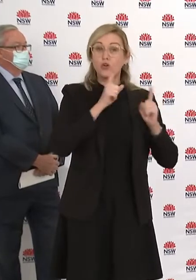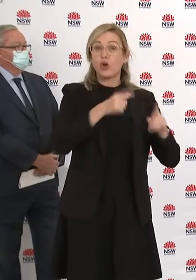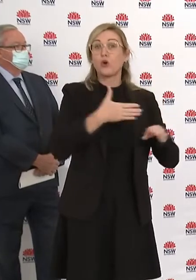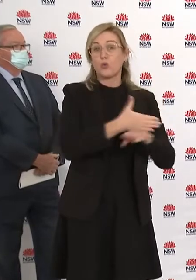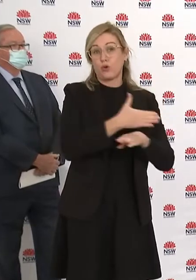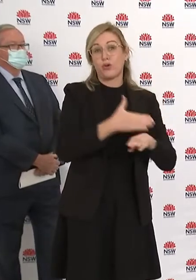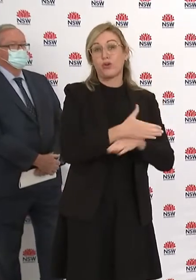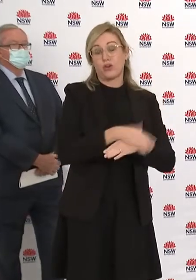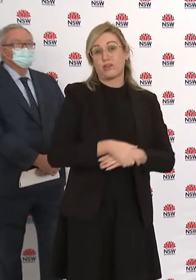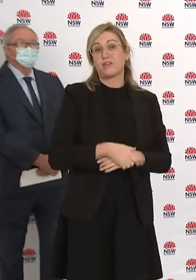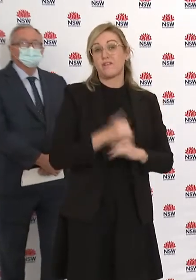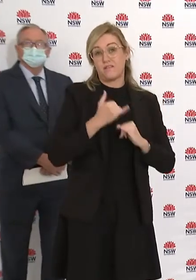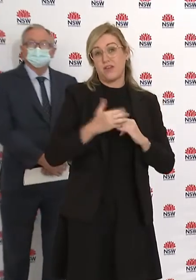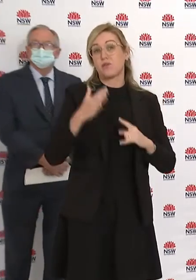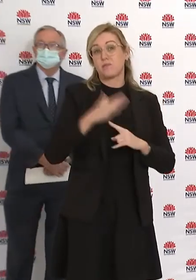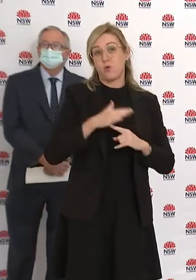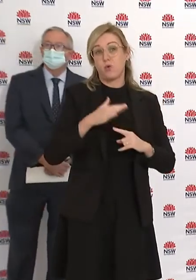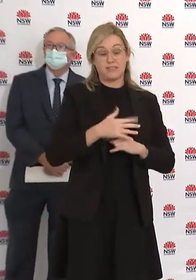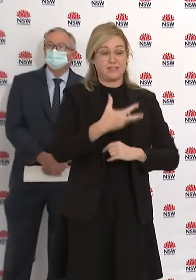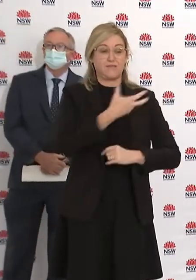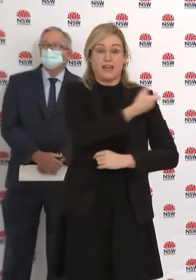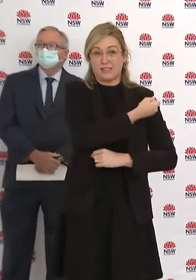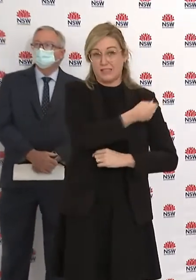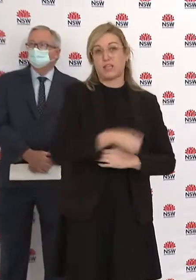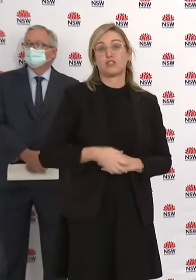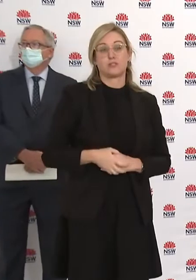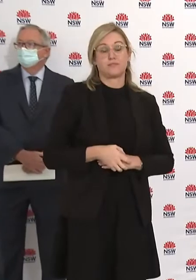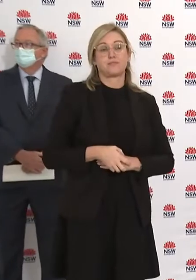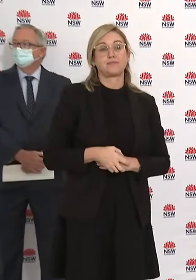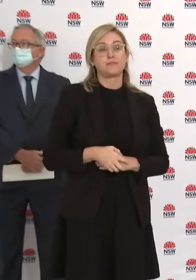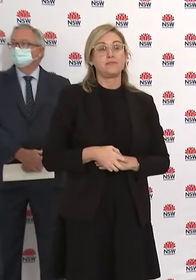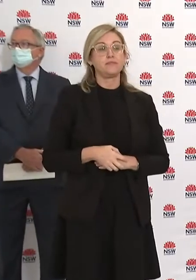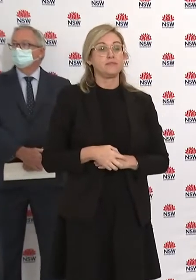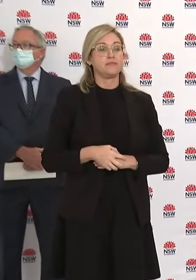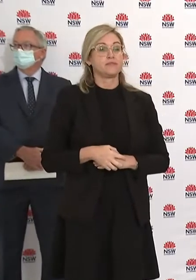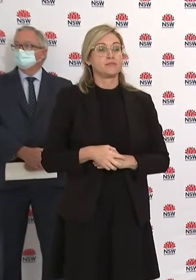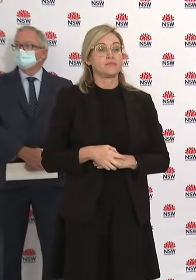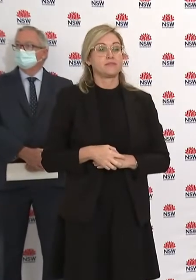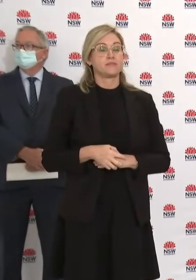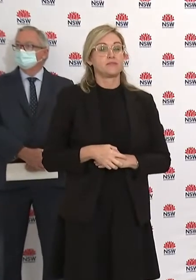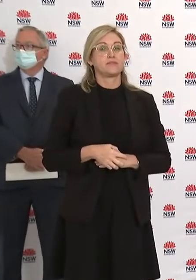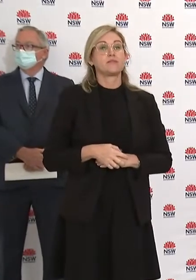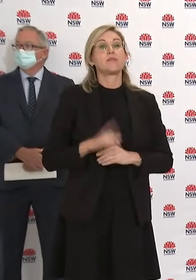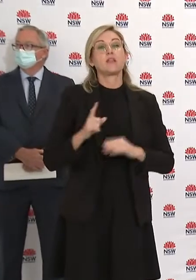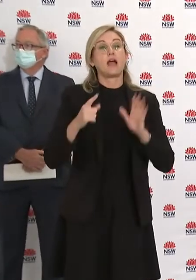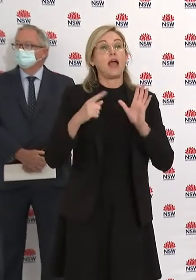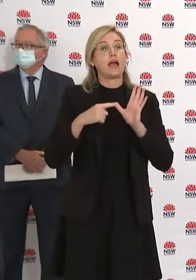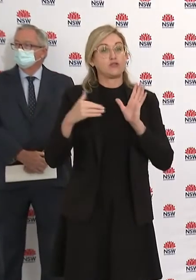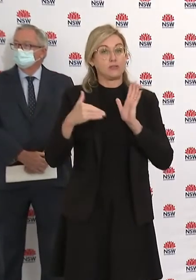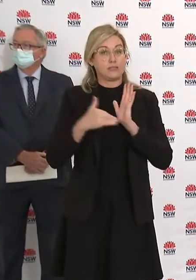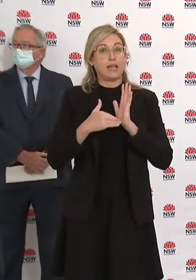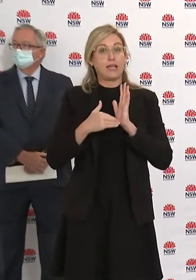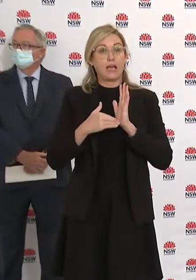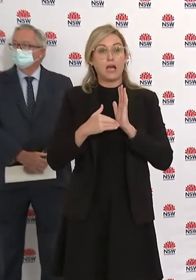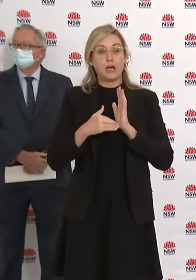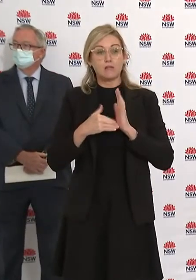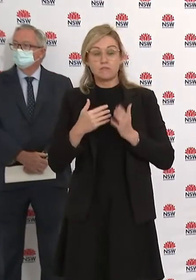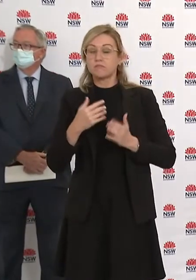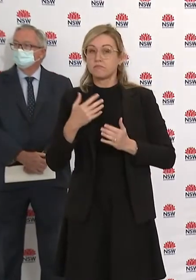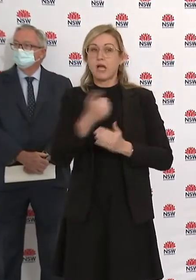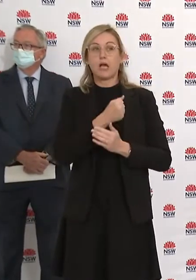critical jobs. And we also need to maximise jabs of AstraZeneca anywhere we can get